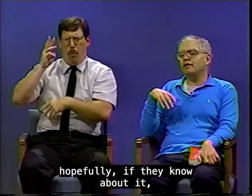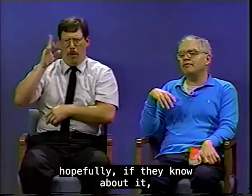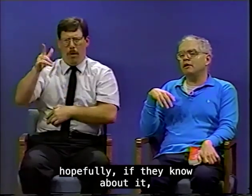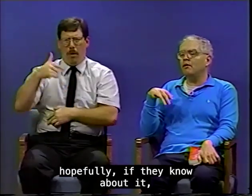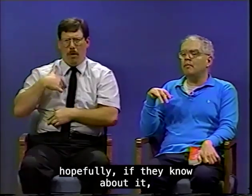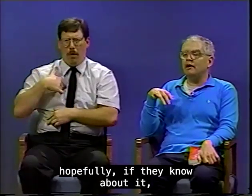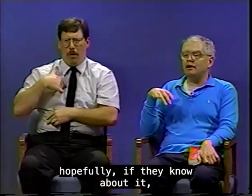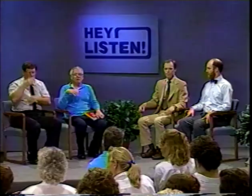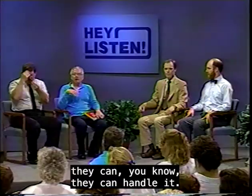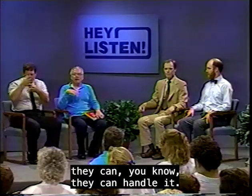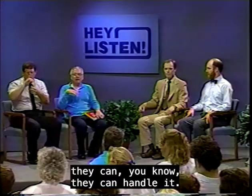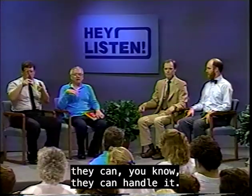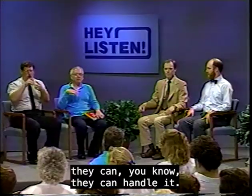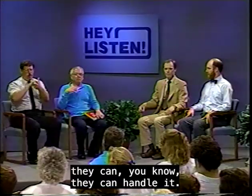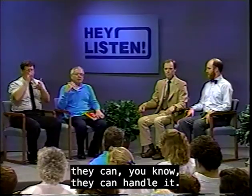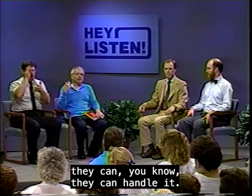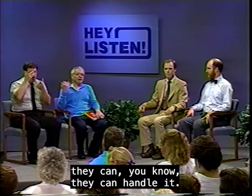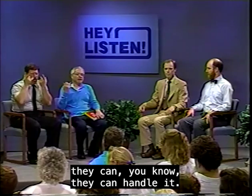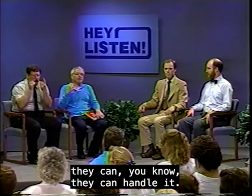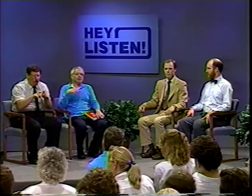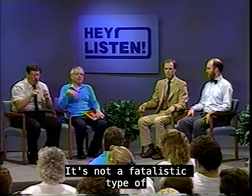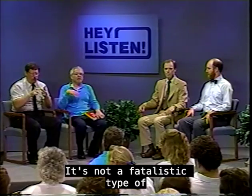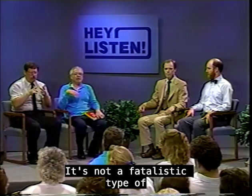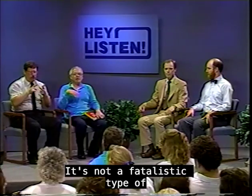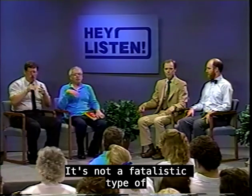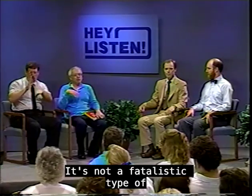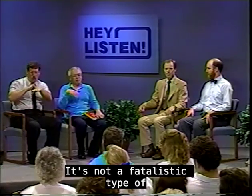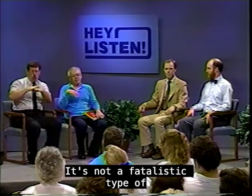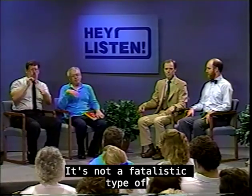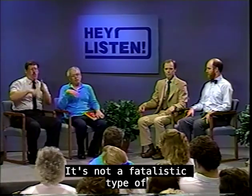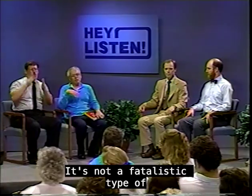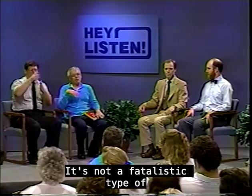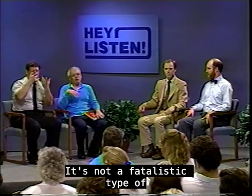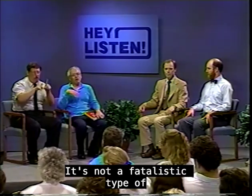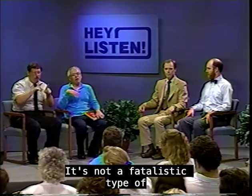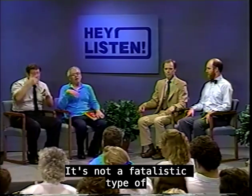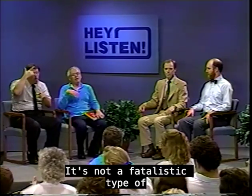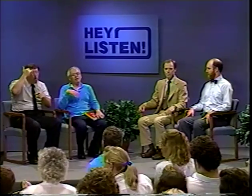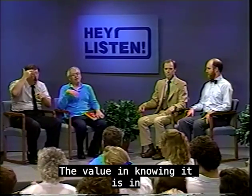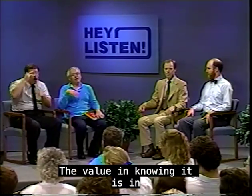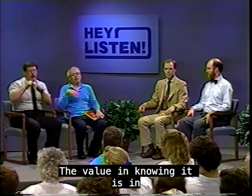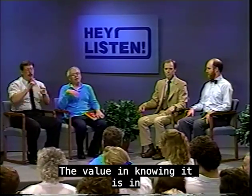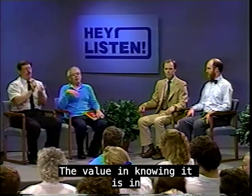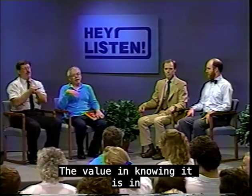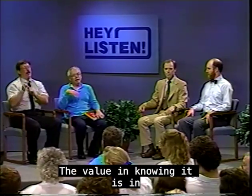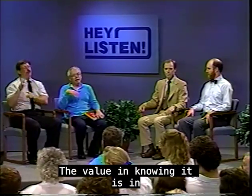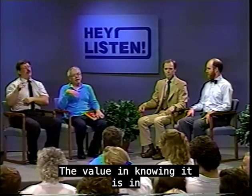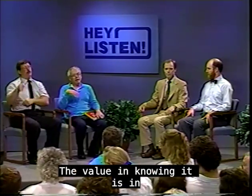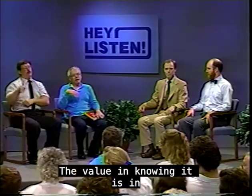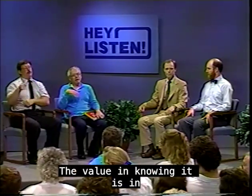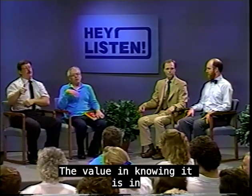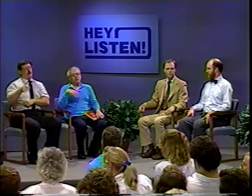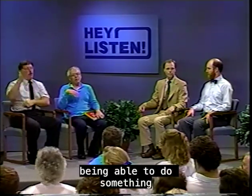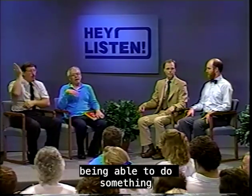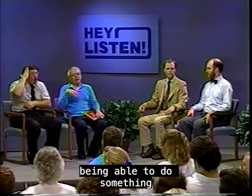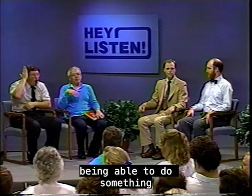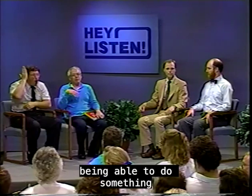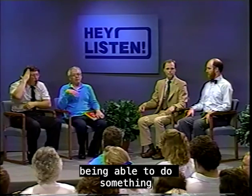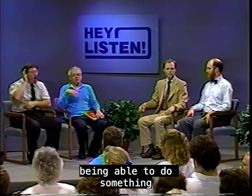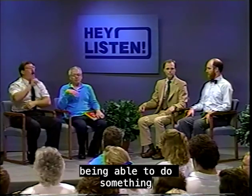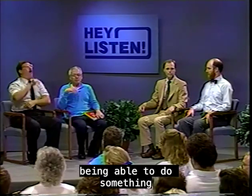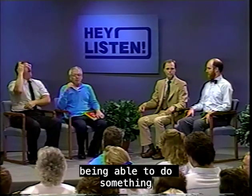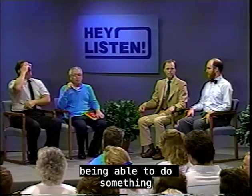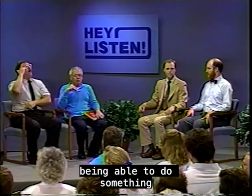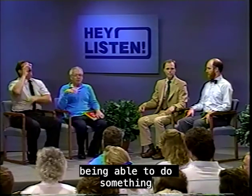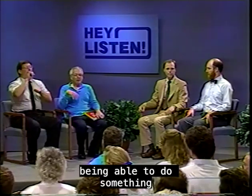of, hopefully, if they know about it, they can handle it. It's not a fatalistic type of situation at all. The value in knowing it is in being able